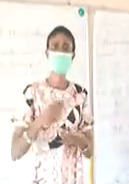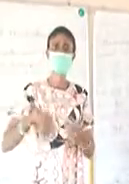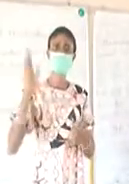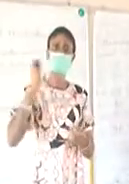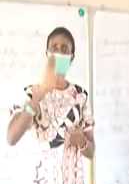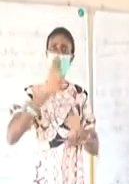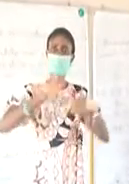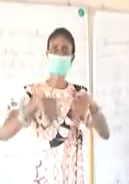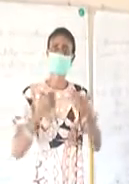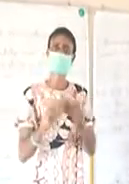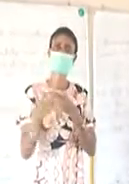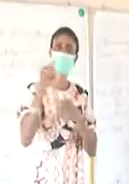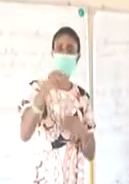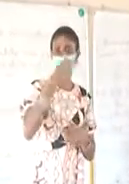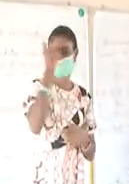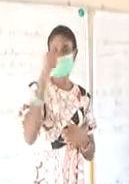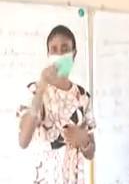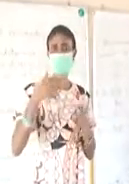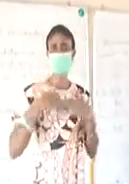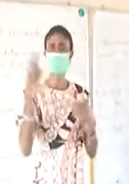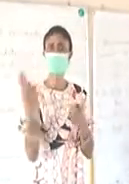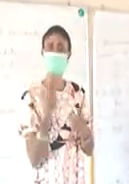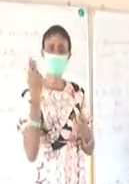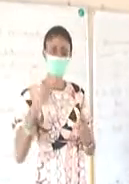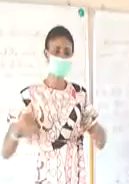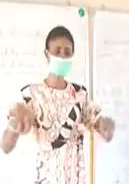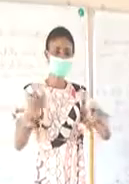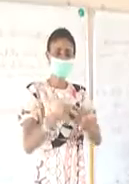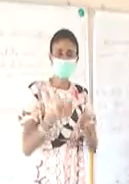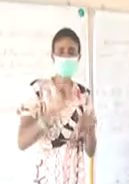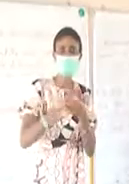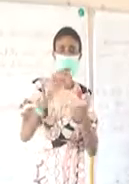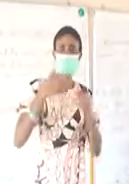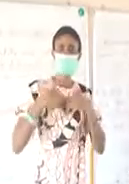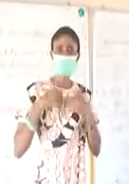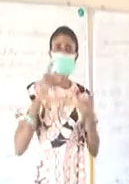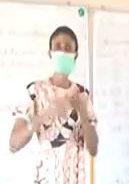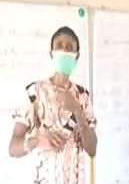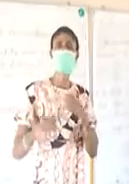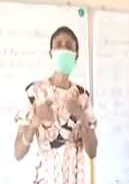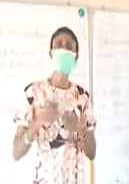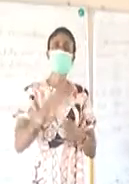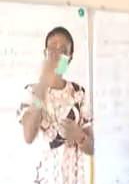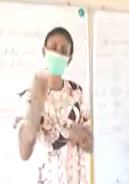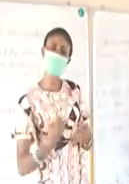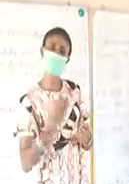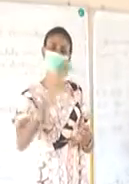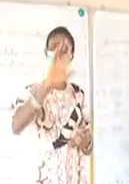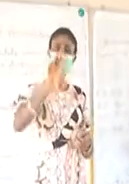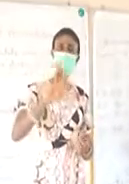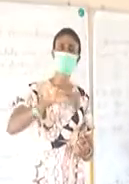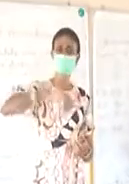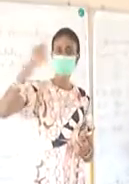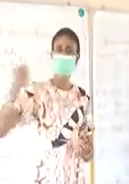to you, because you have used the values that you had to plot your graph. You cannot have